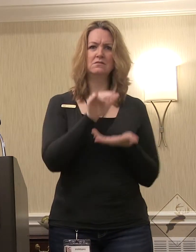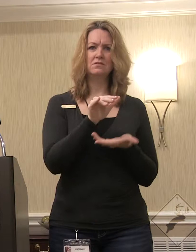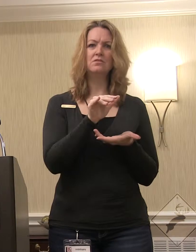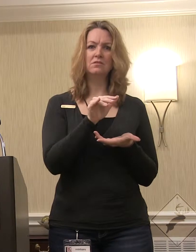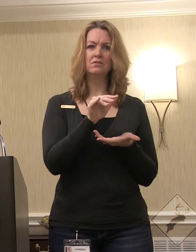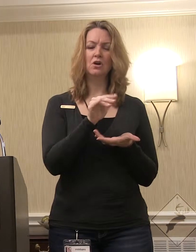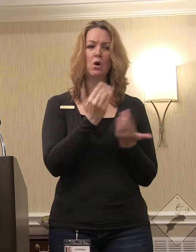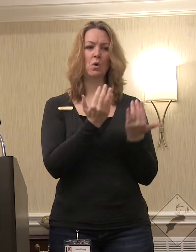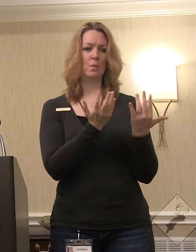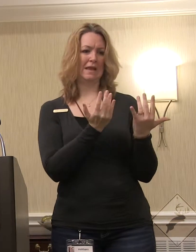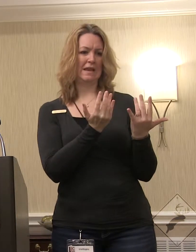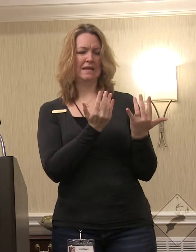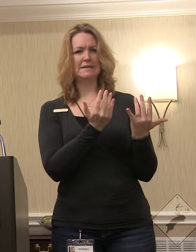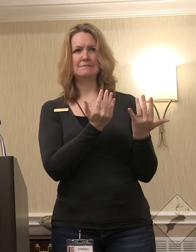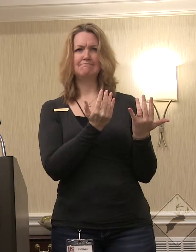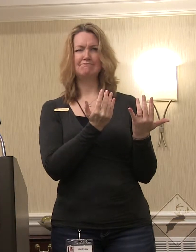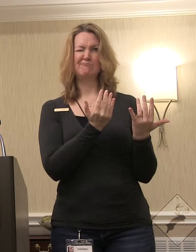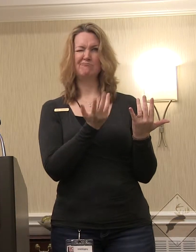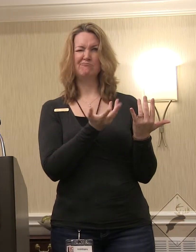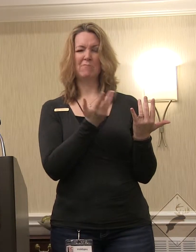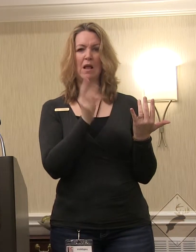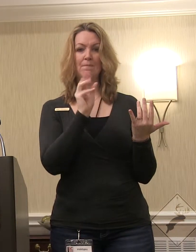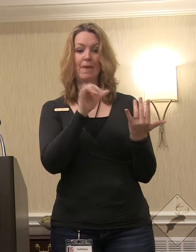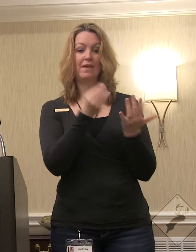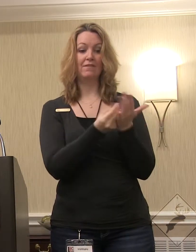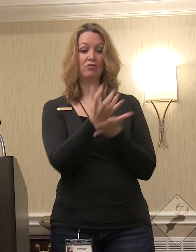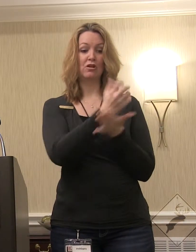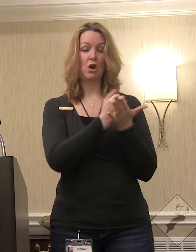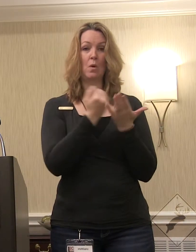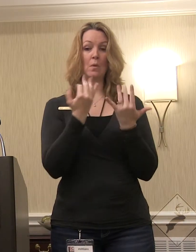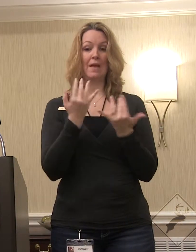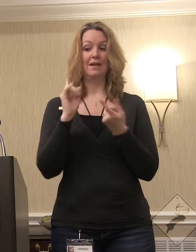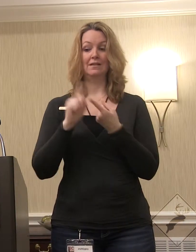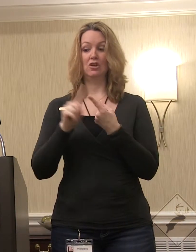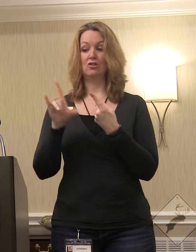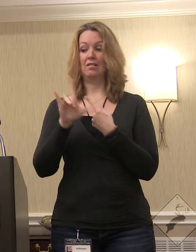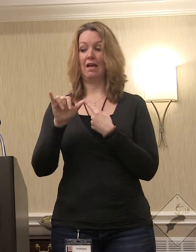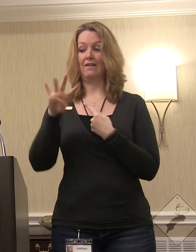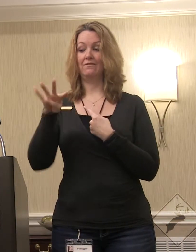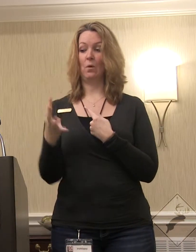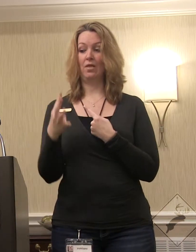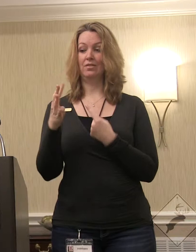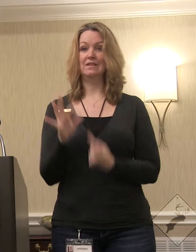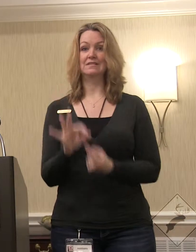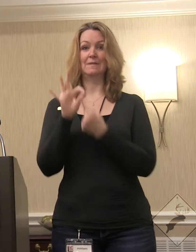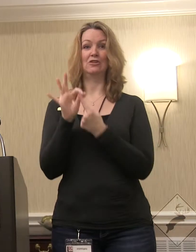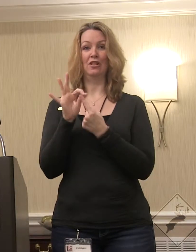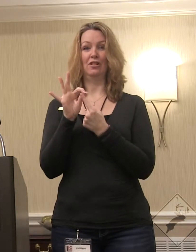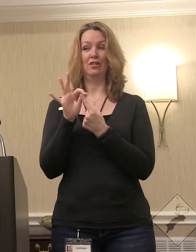We waited for, it was a May fundraiser, and we waited for a July 4th weekend special.